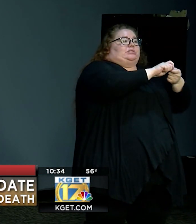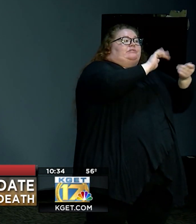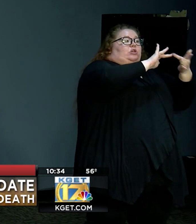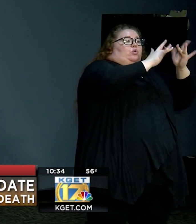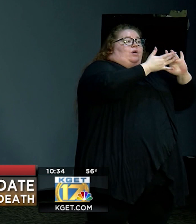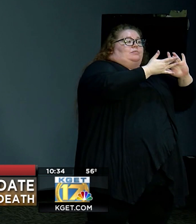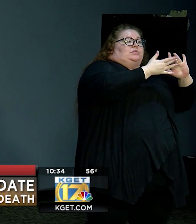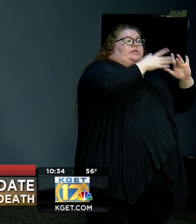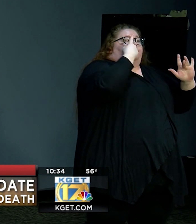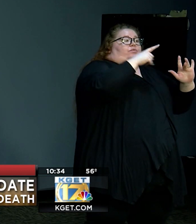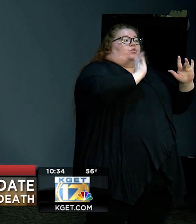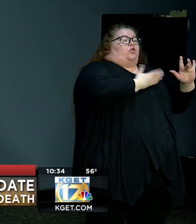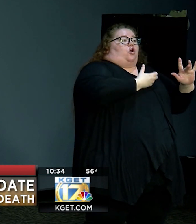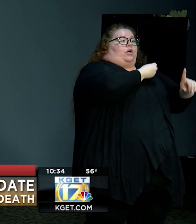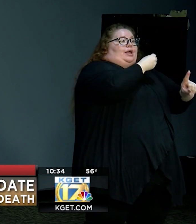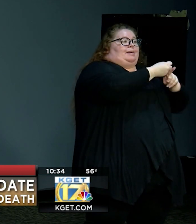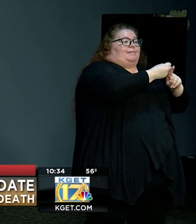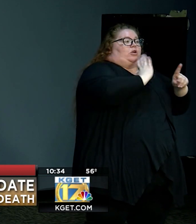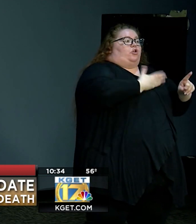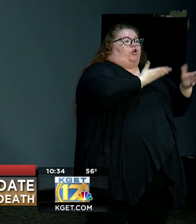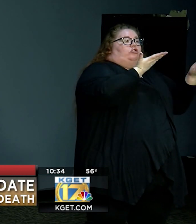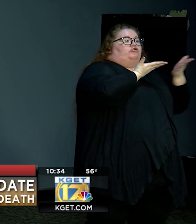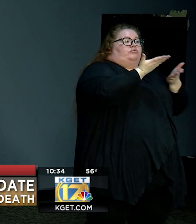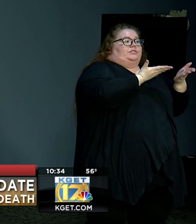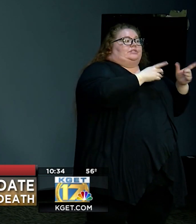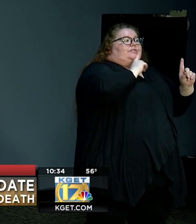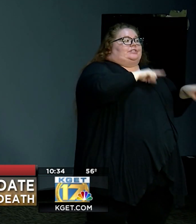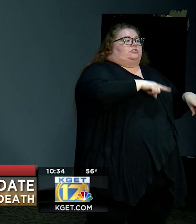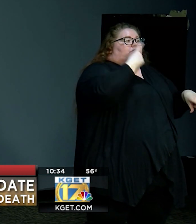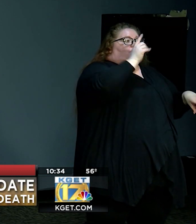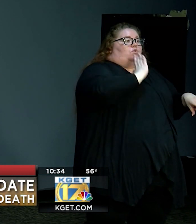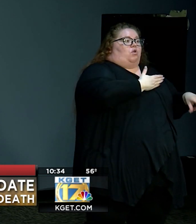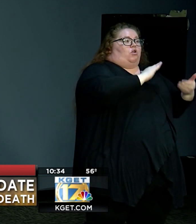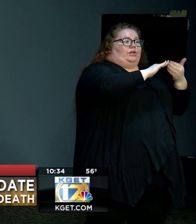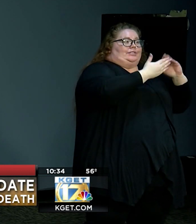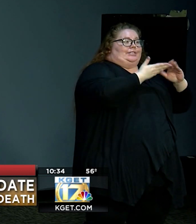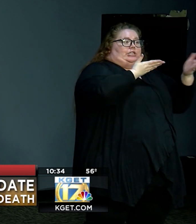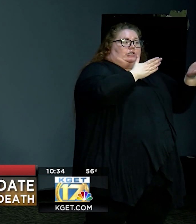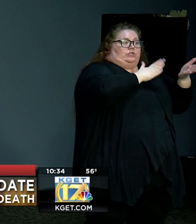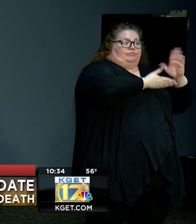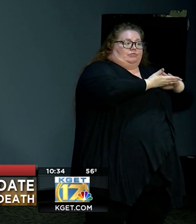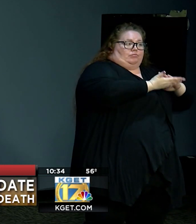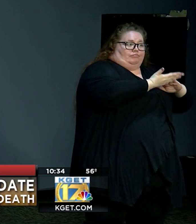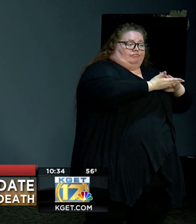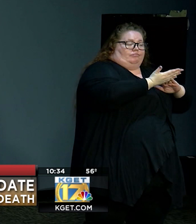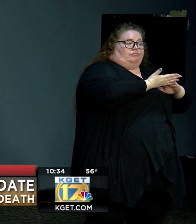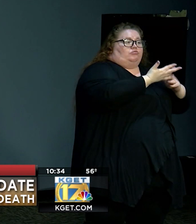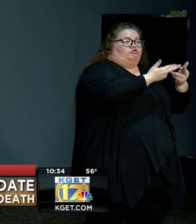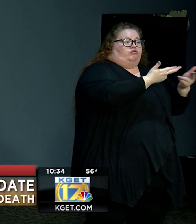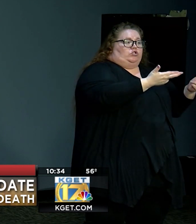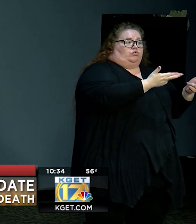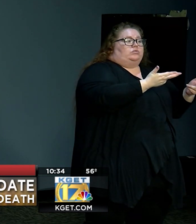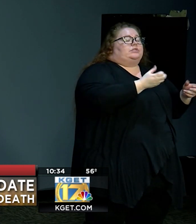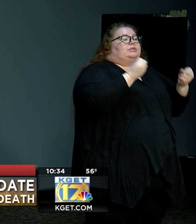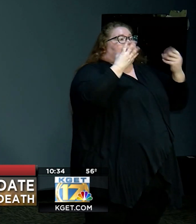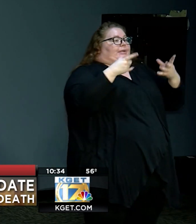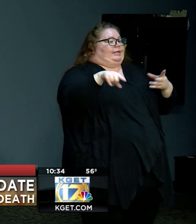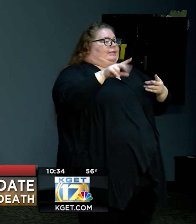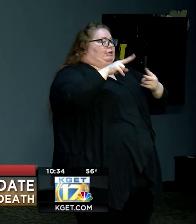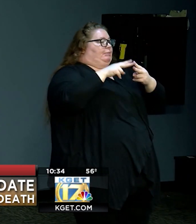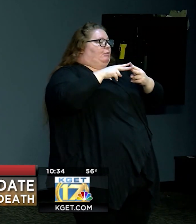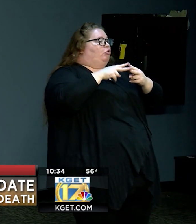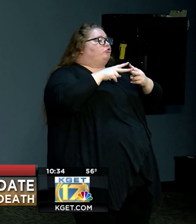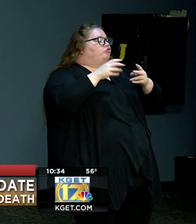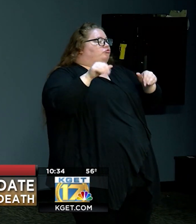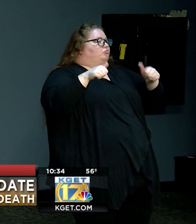services, and there are answers there about city operations as well as resources that many of our partners have provided that we've linked